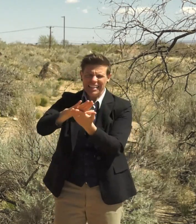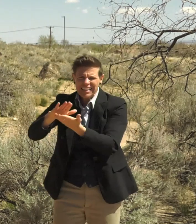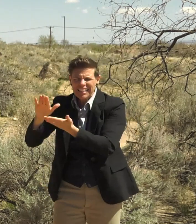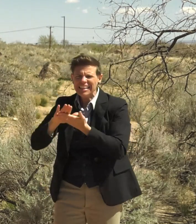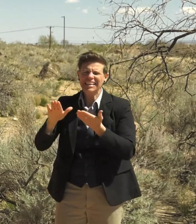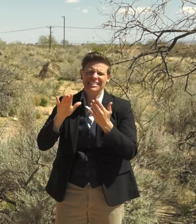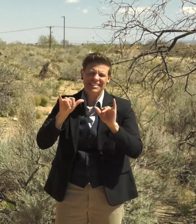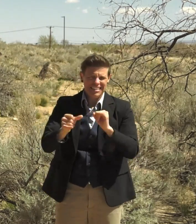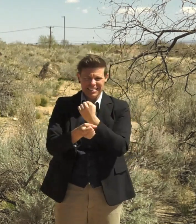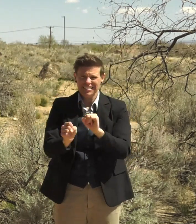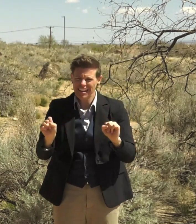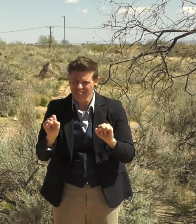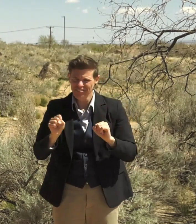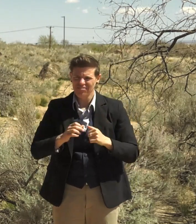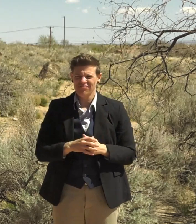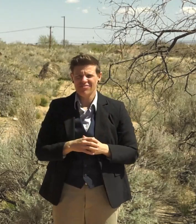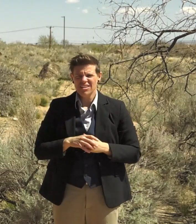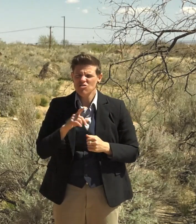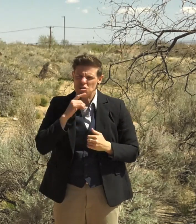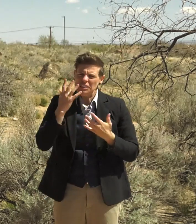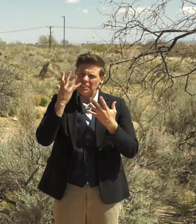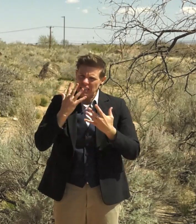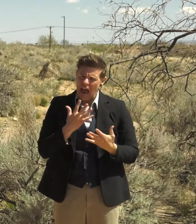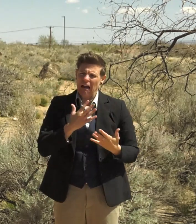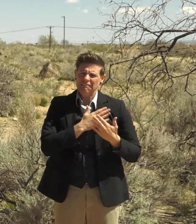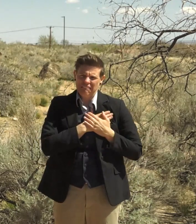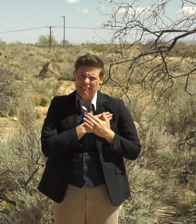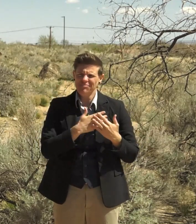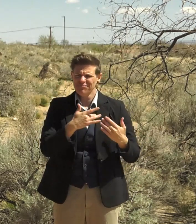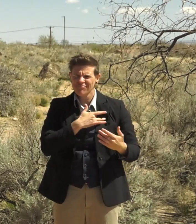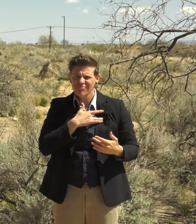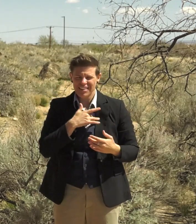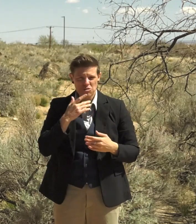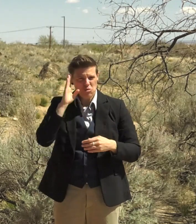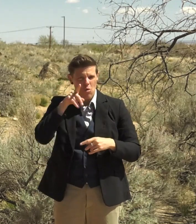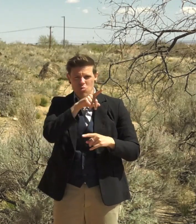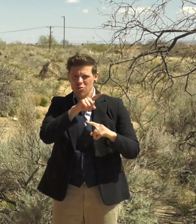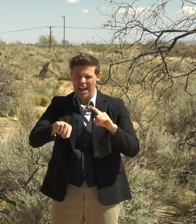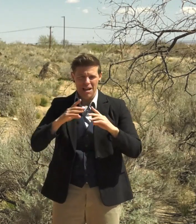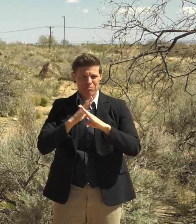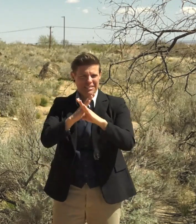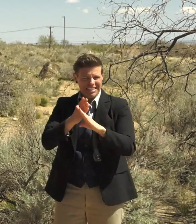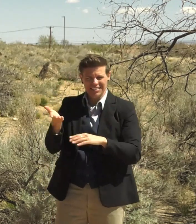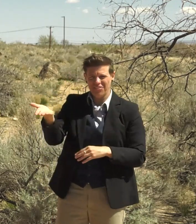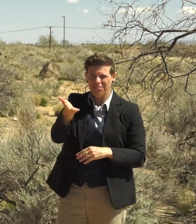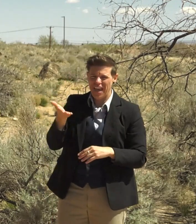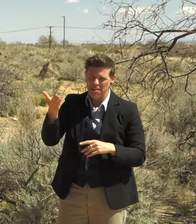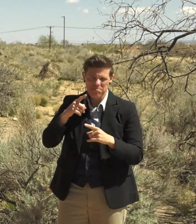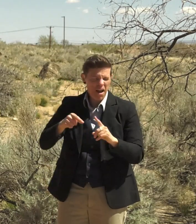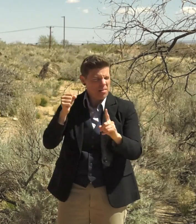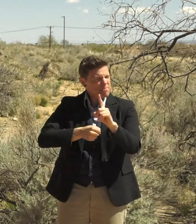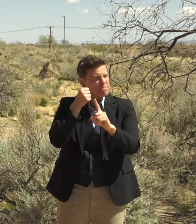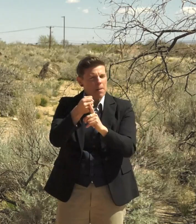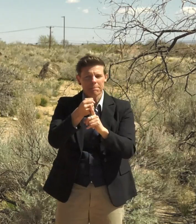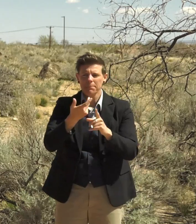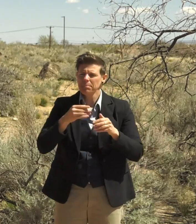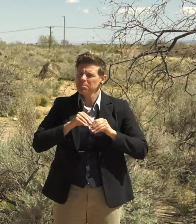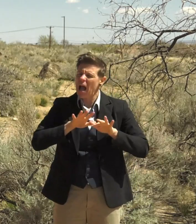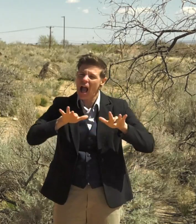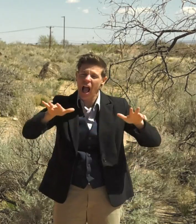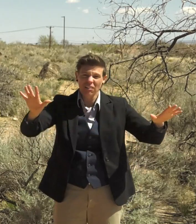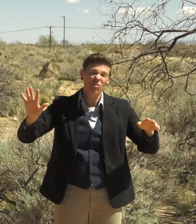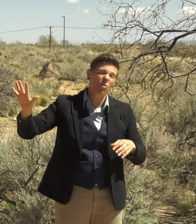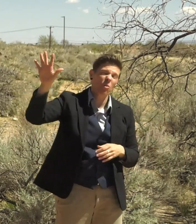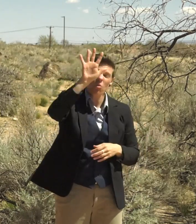outbreaks at nursing homes may be inevitable. It seems to be all across the country because of the close proximity and the age